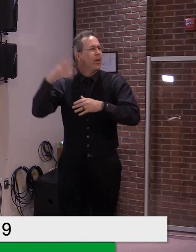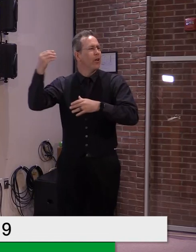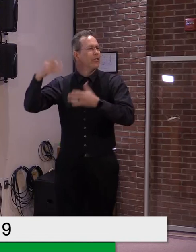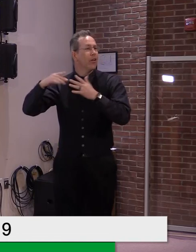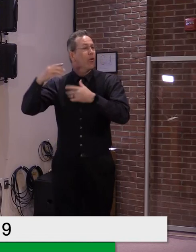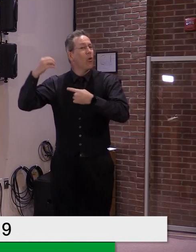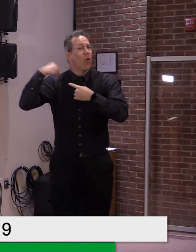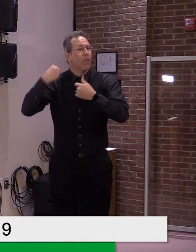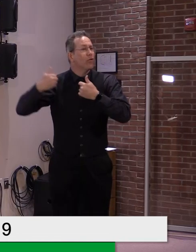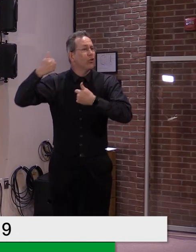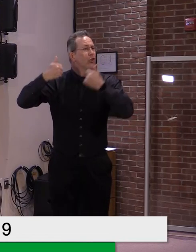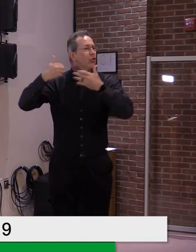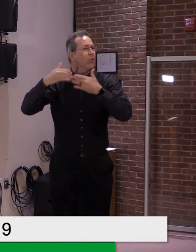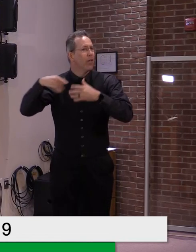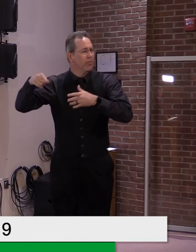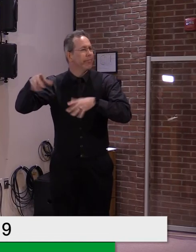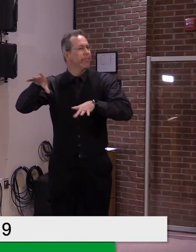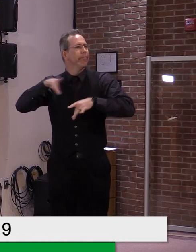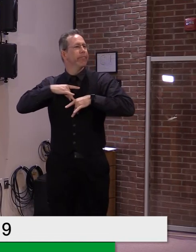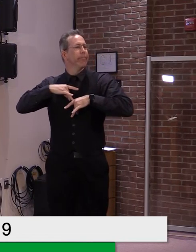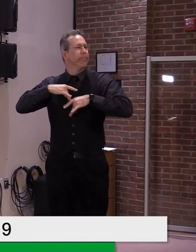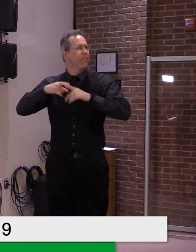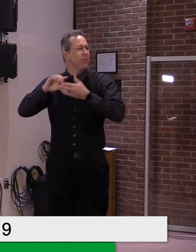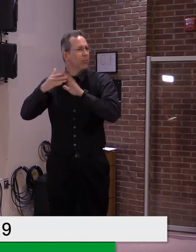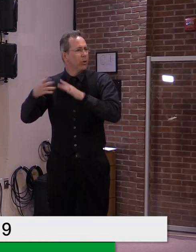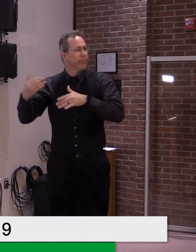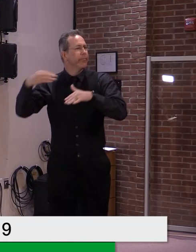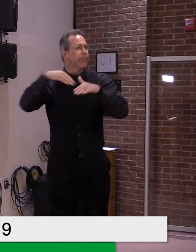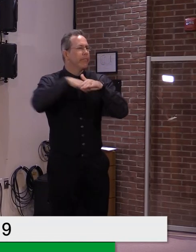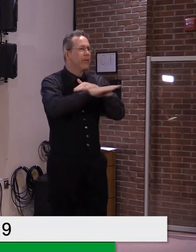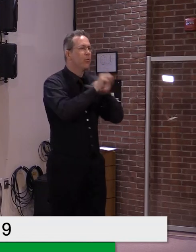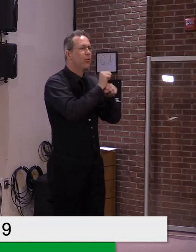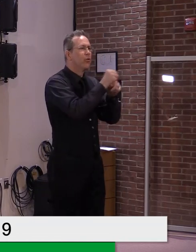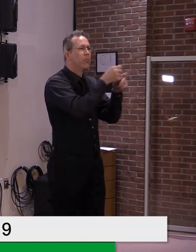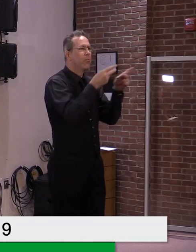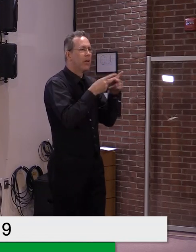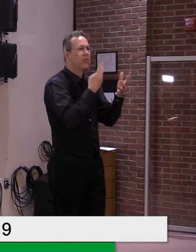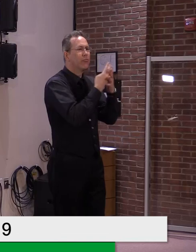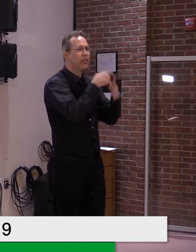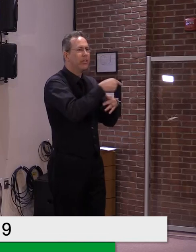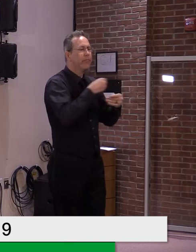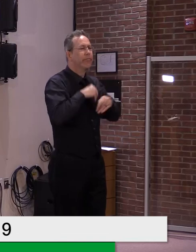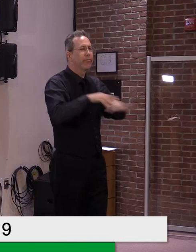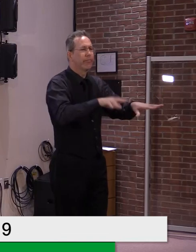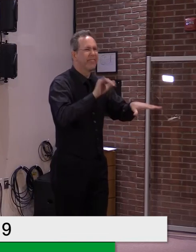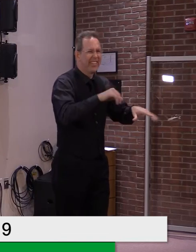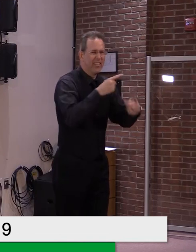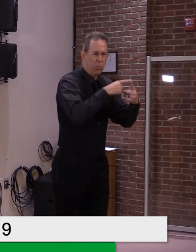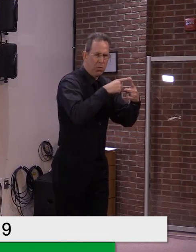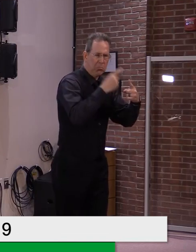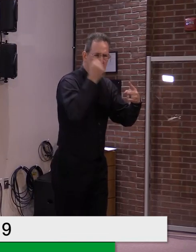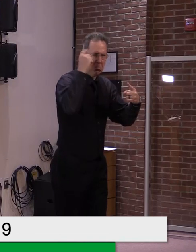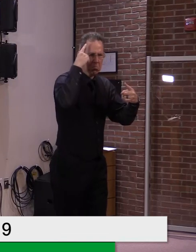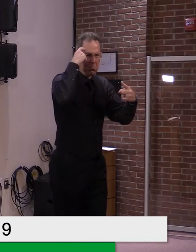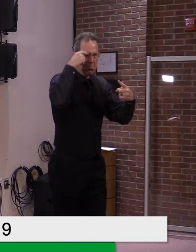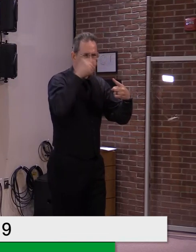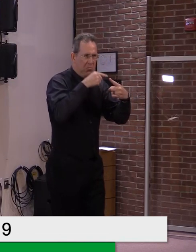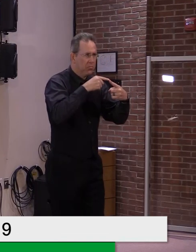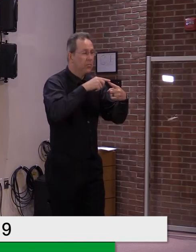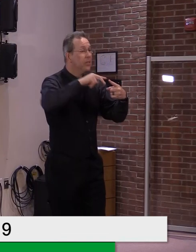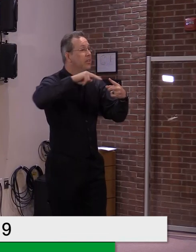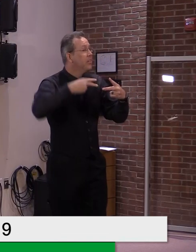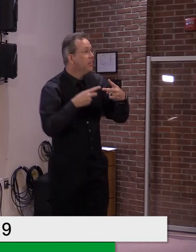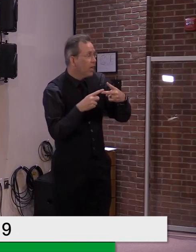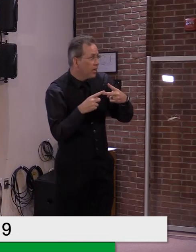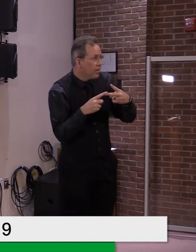that it's being transmitted from mouth to mouth with medication and doing that. I didn't